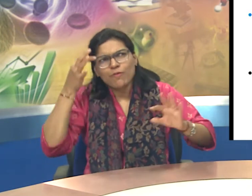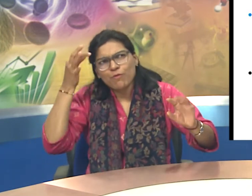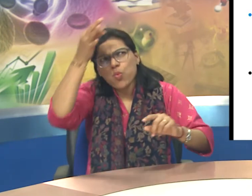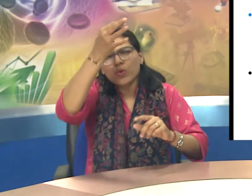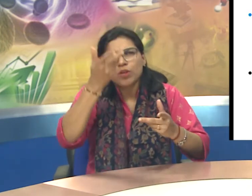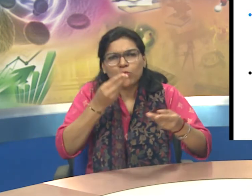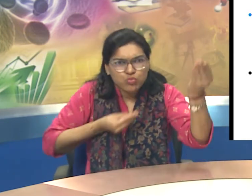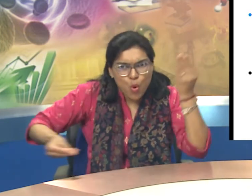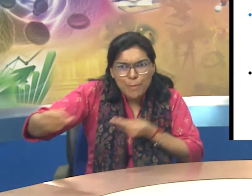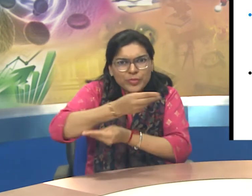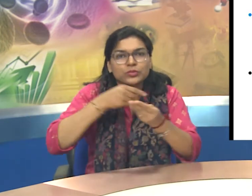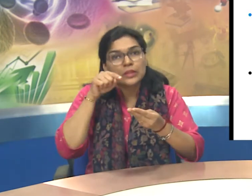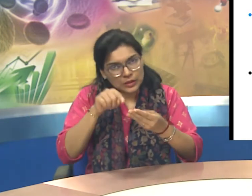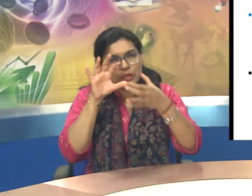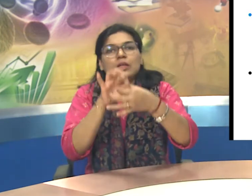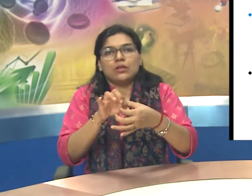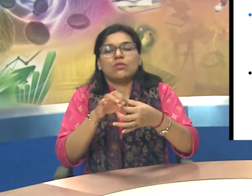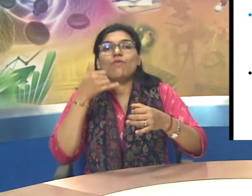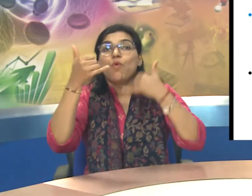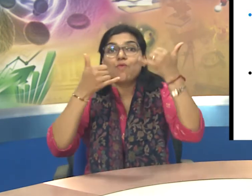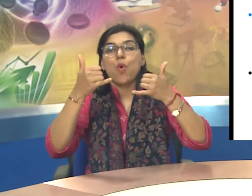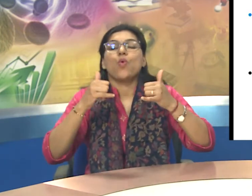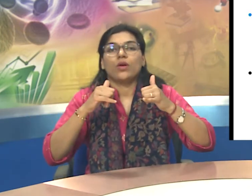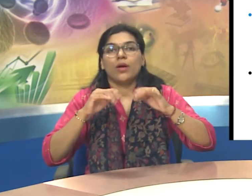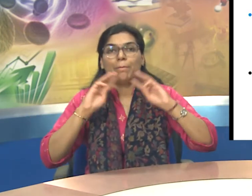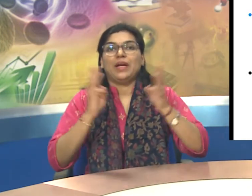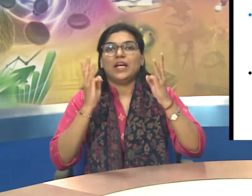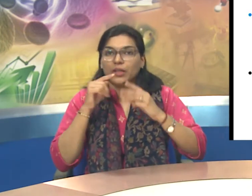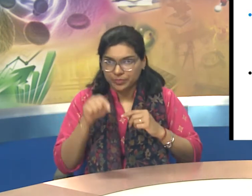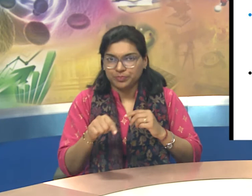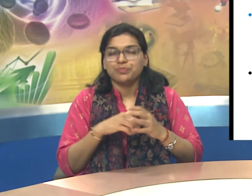discussion regarding any common issue.